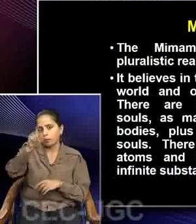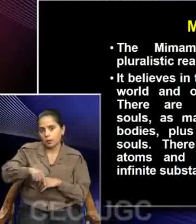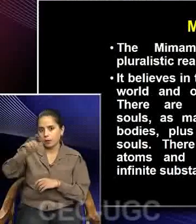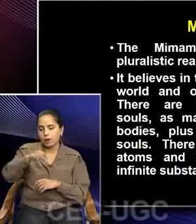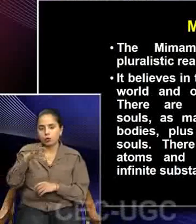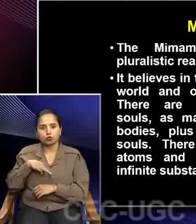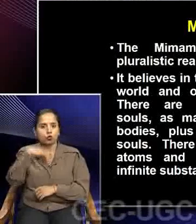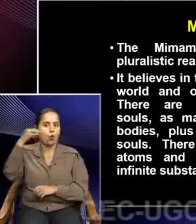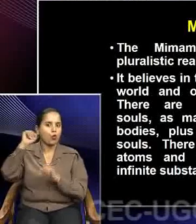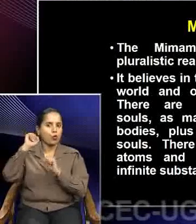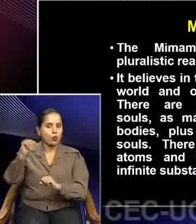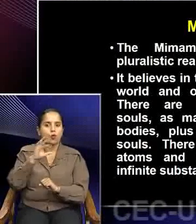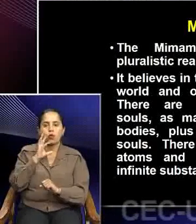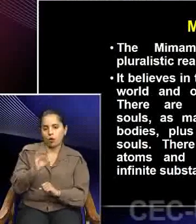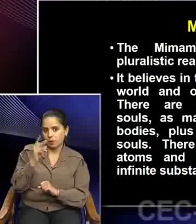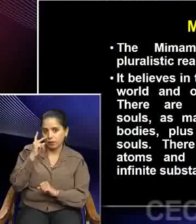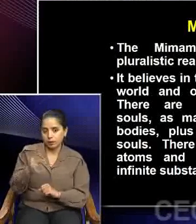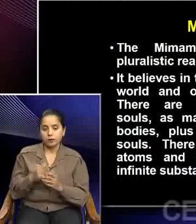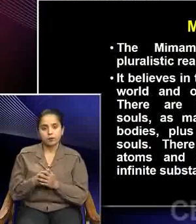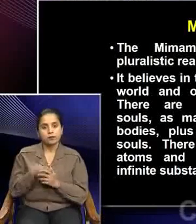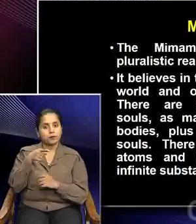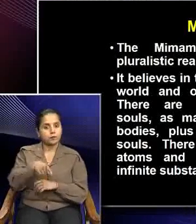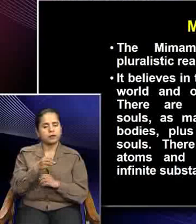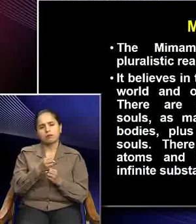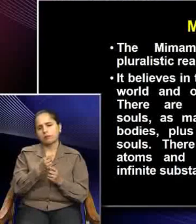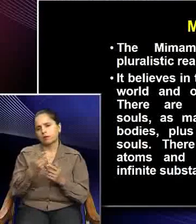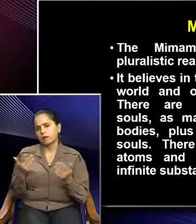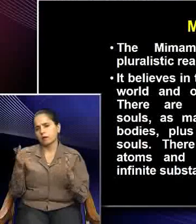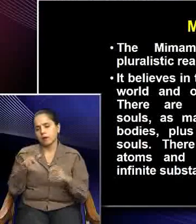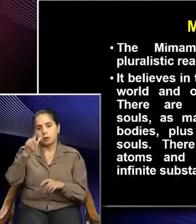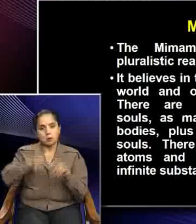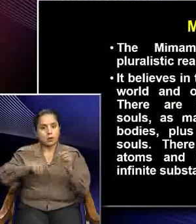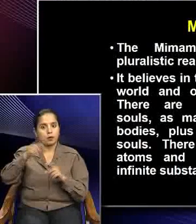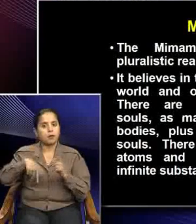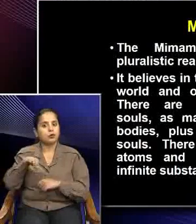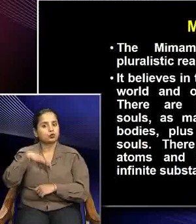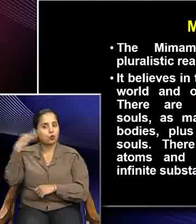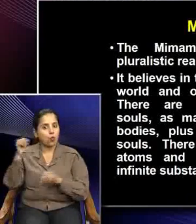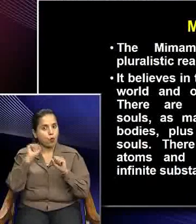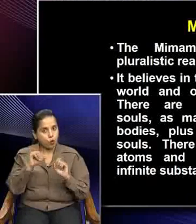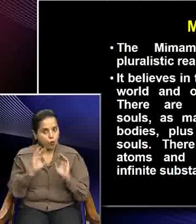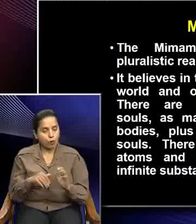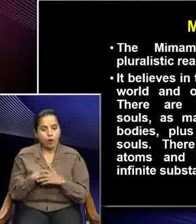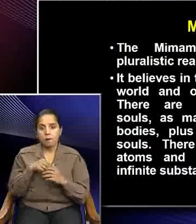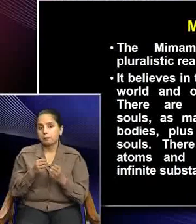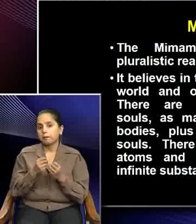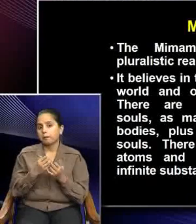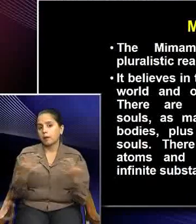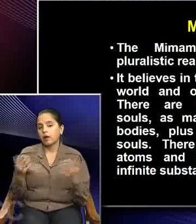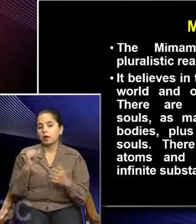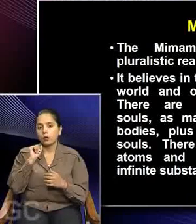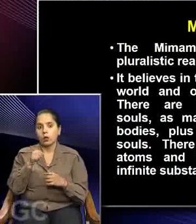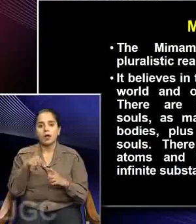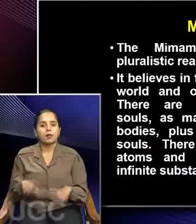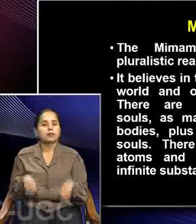souls. There are innumerable individual souls, as many as there are